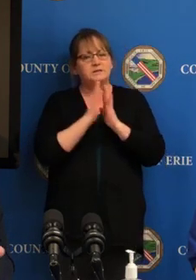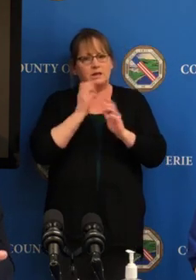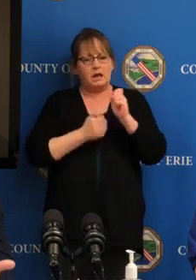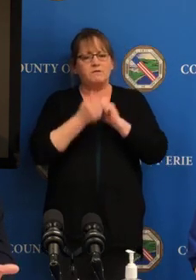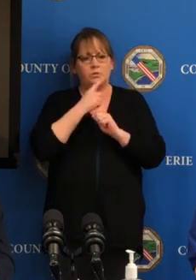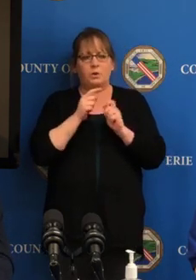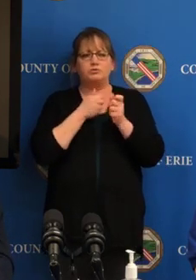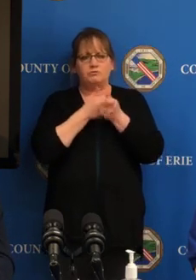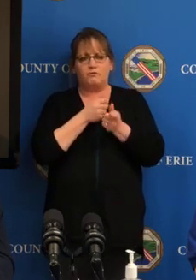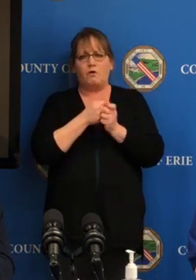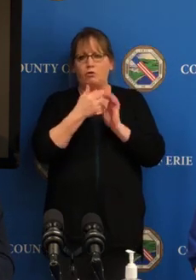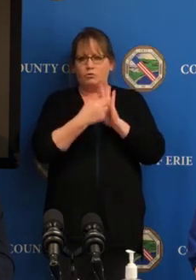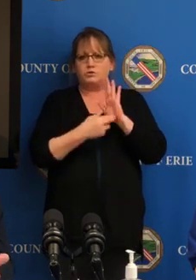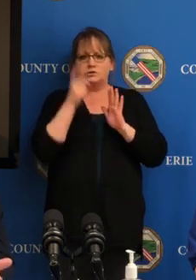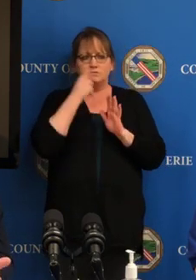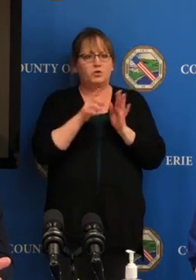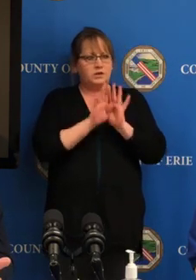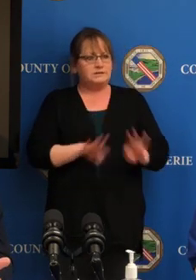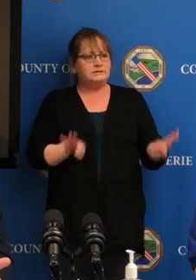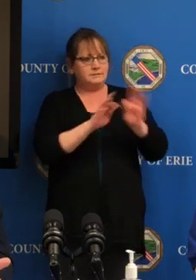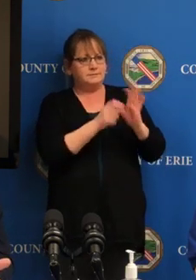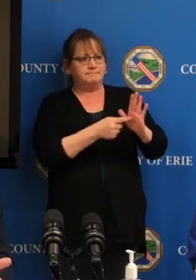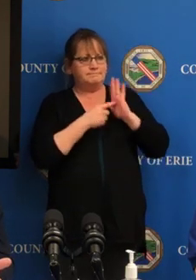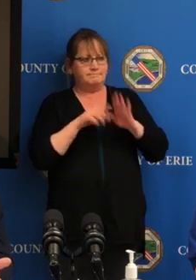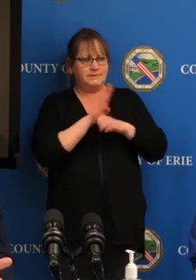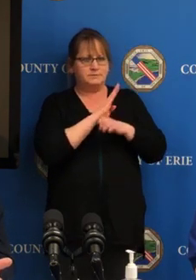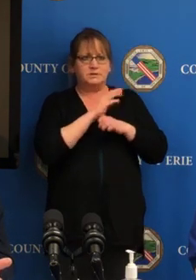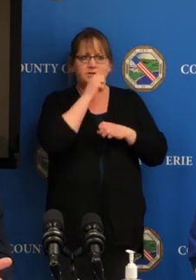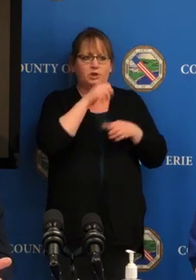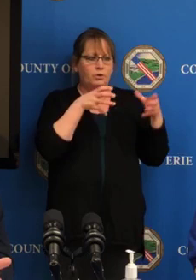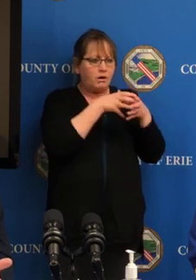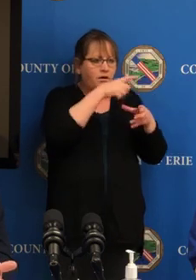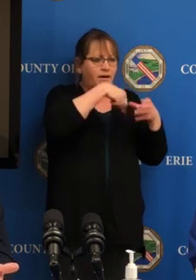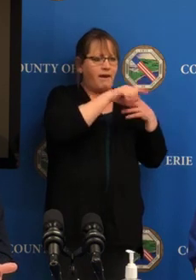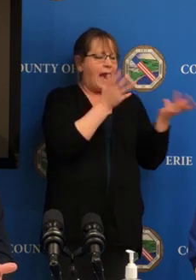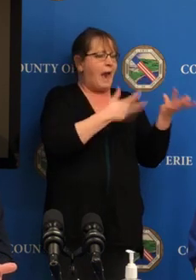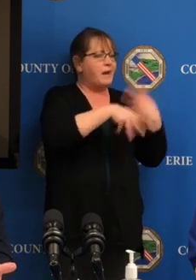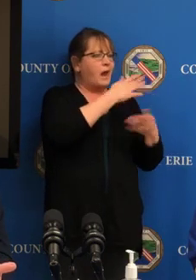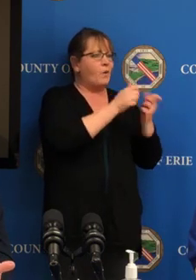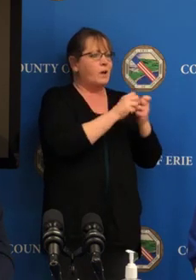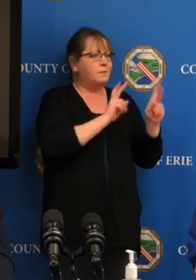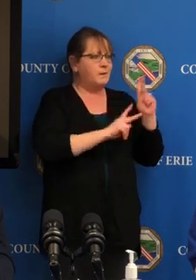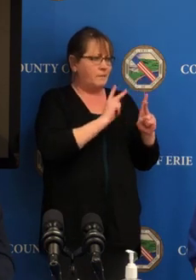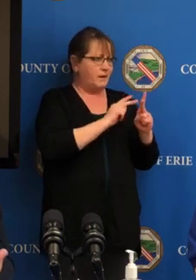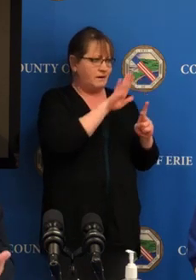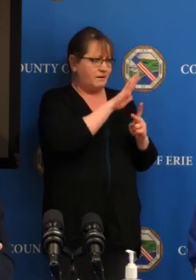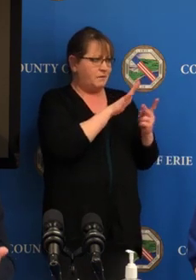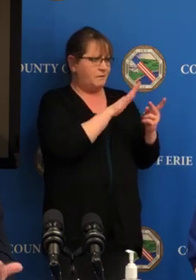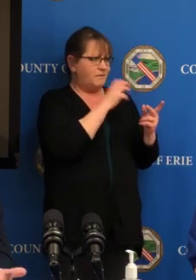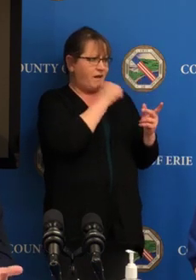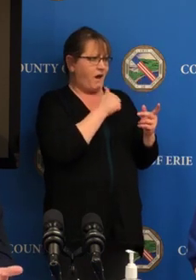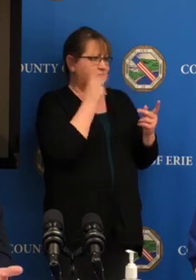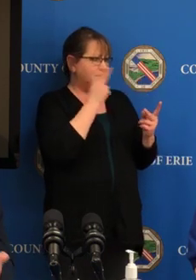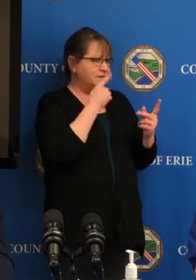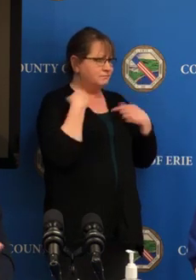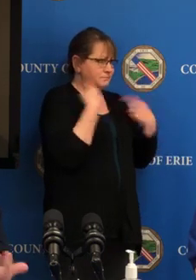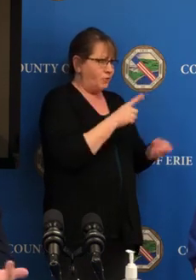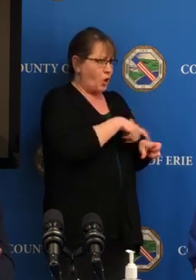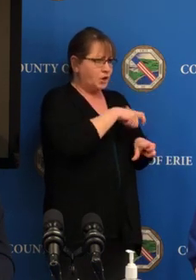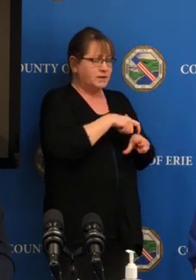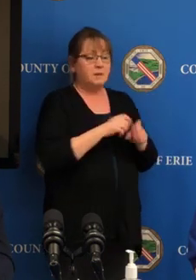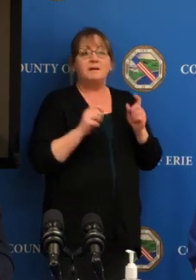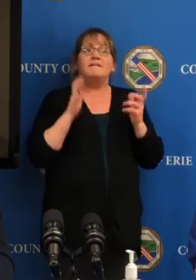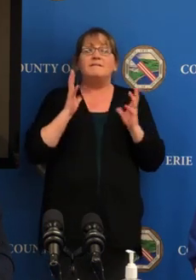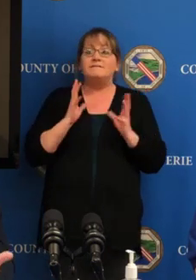you should be and not be. You should not be congregating with individuals you haven't been around. If you've been around your family, it's okay to continue to be around your family,